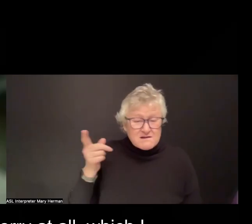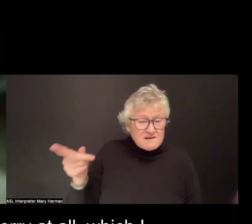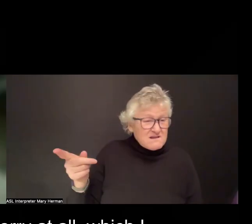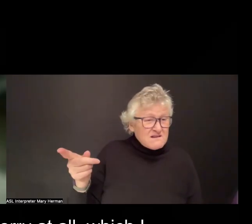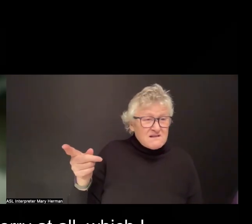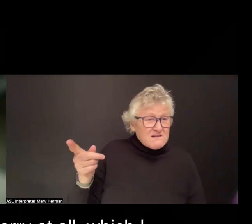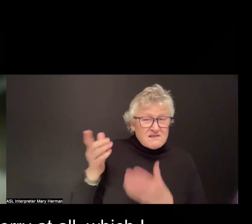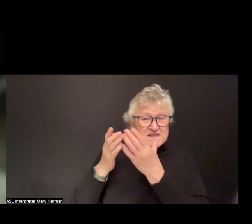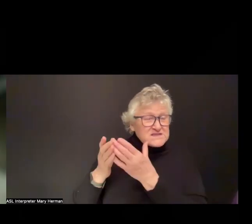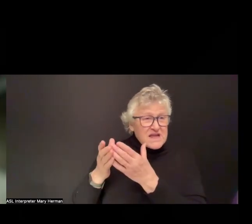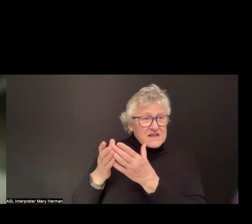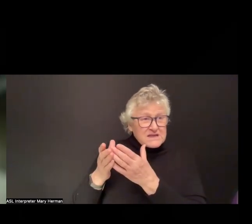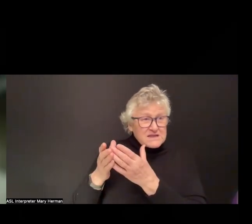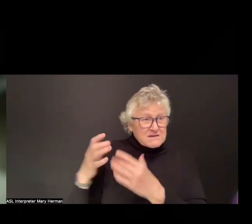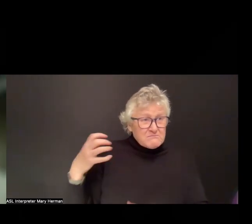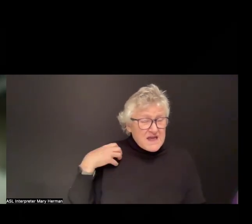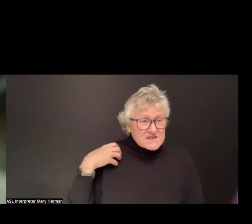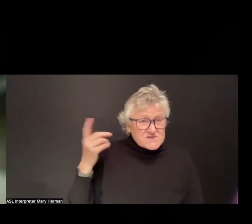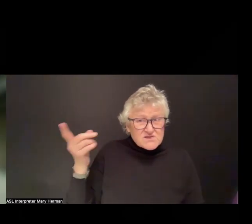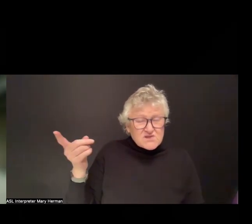thought was actually a pretty brave thing to do.